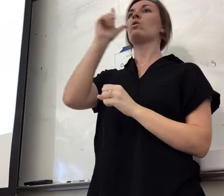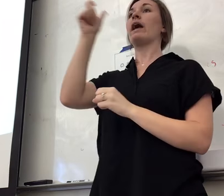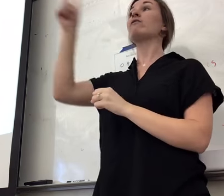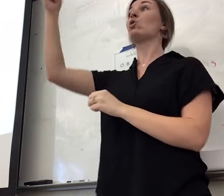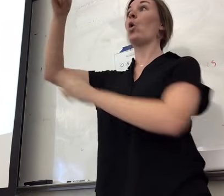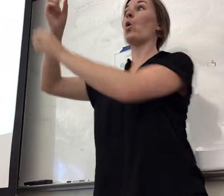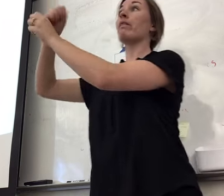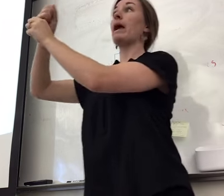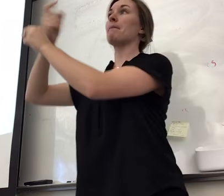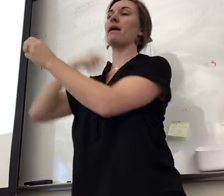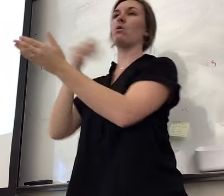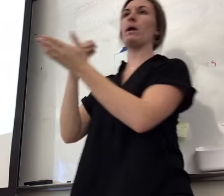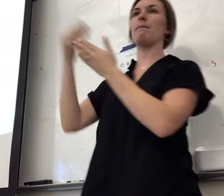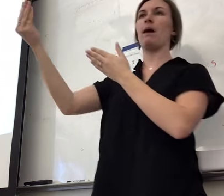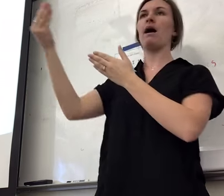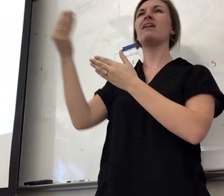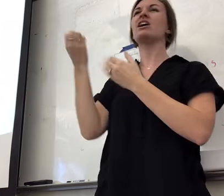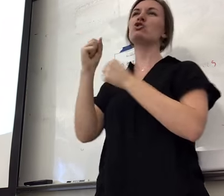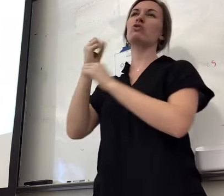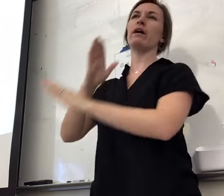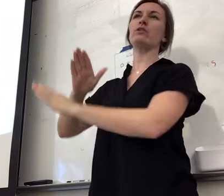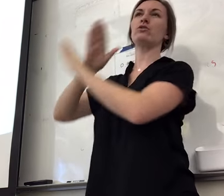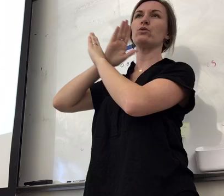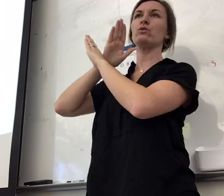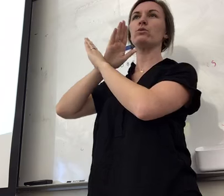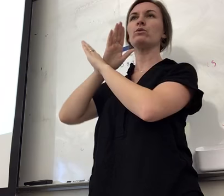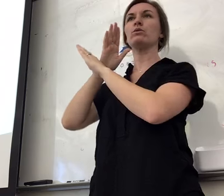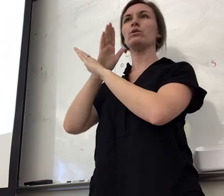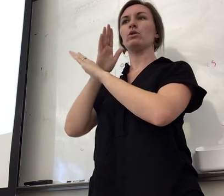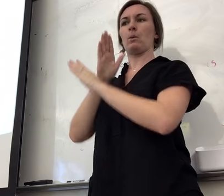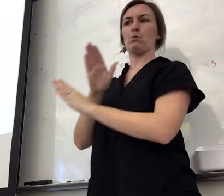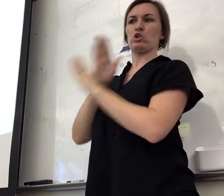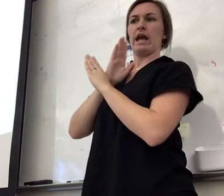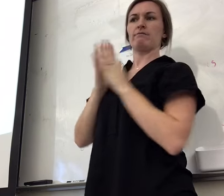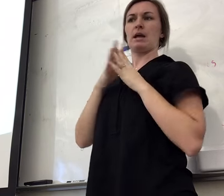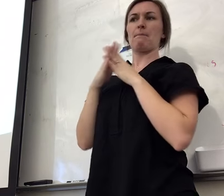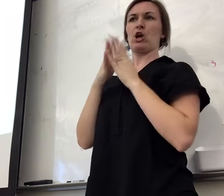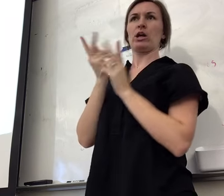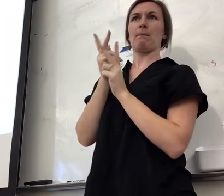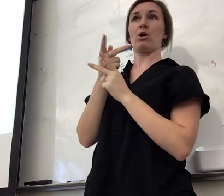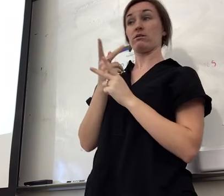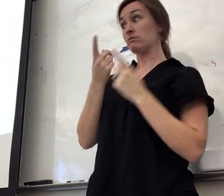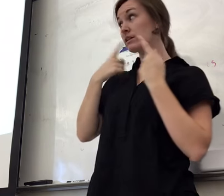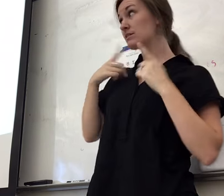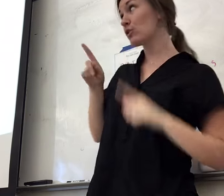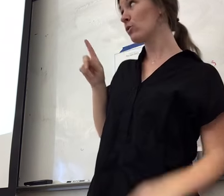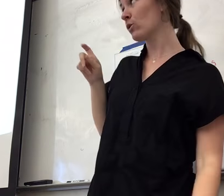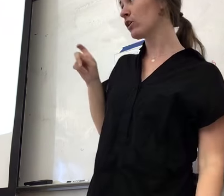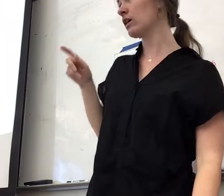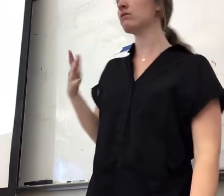It's basically attempting to stop globalization and protect American products. Is it working? I mean, it's only been 2